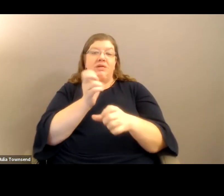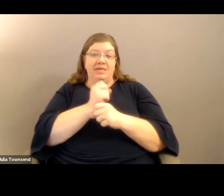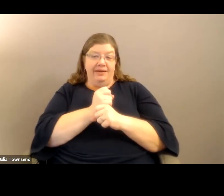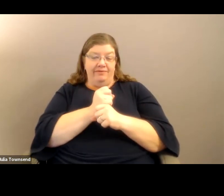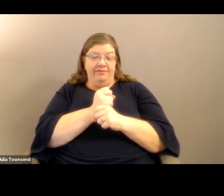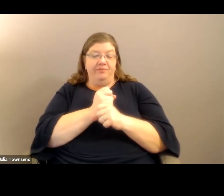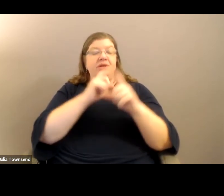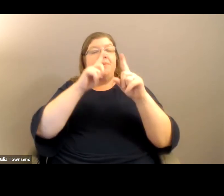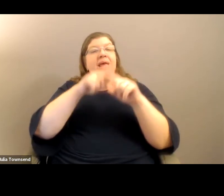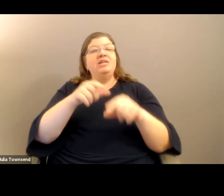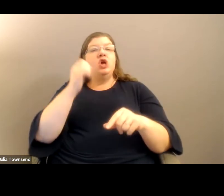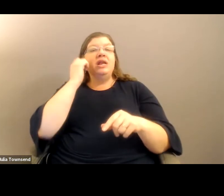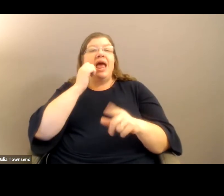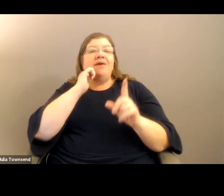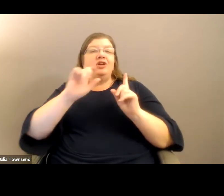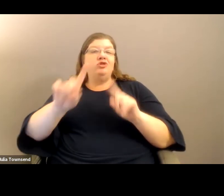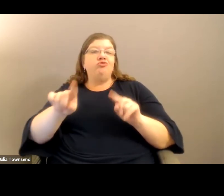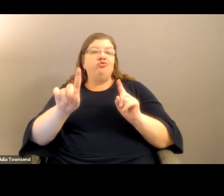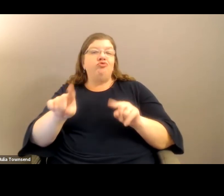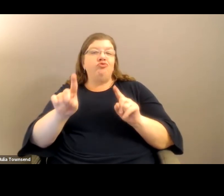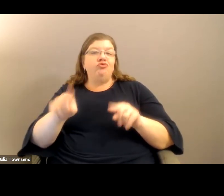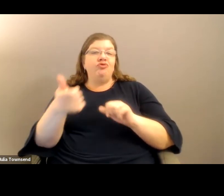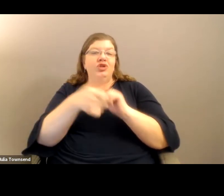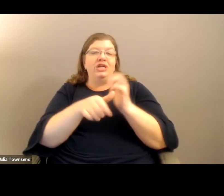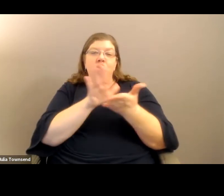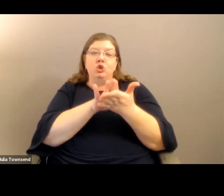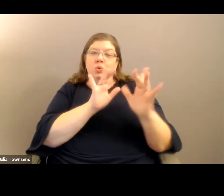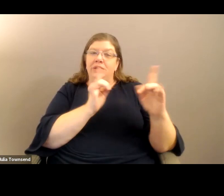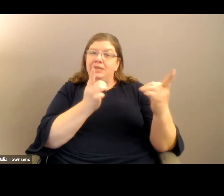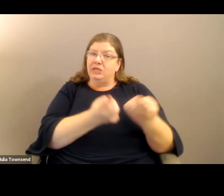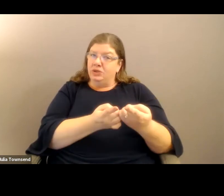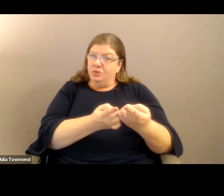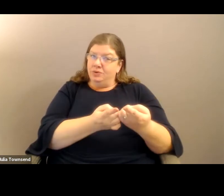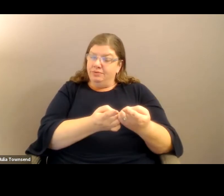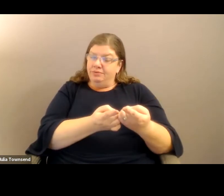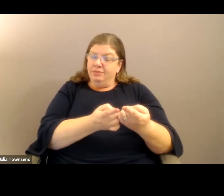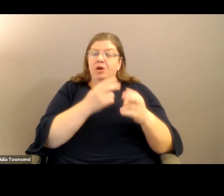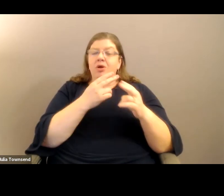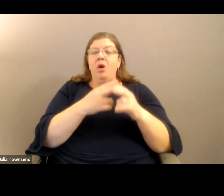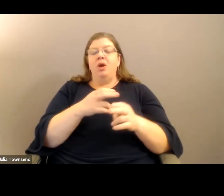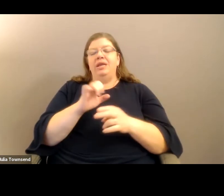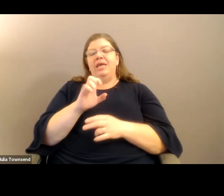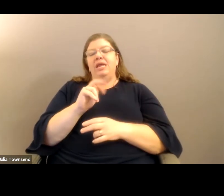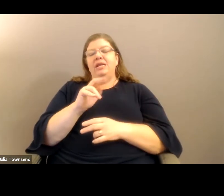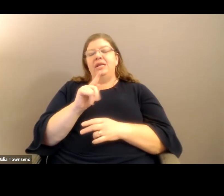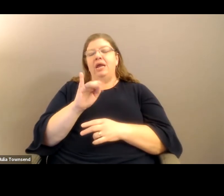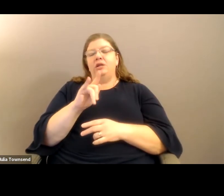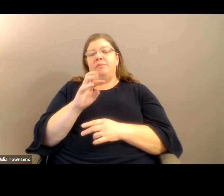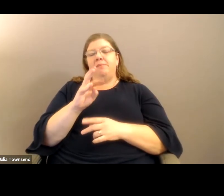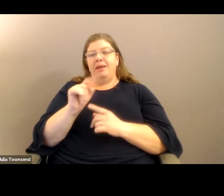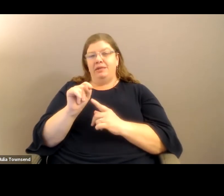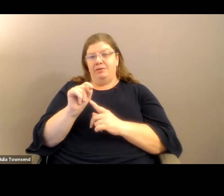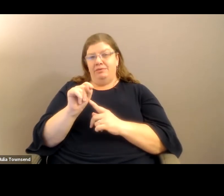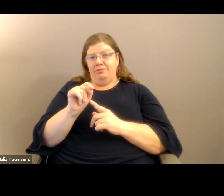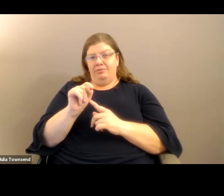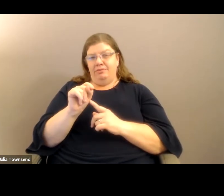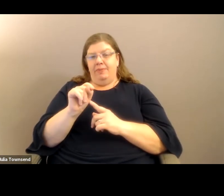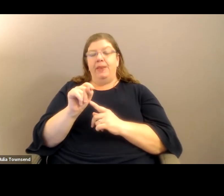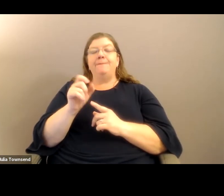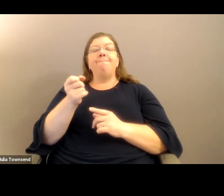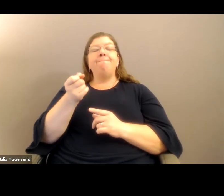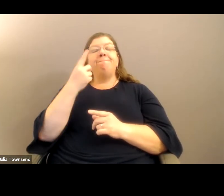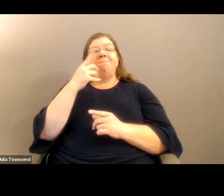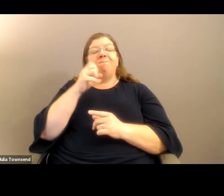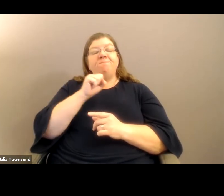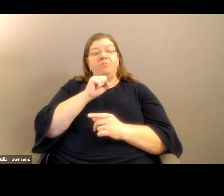based on an average daily attendance for each school district, and that's called the entitlement. But since Santa Barbara Unified